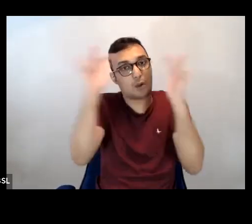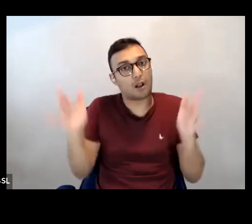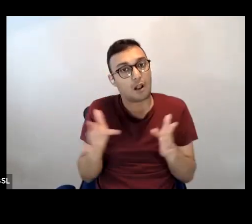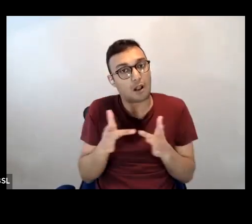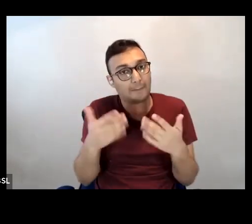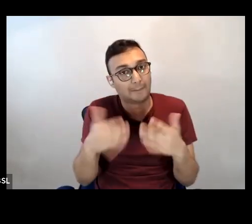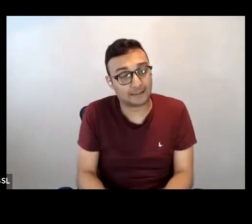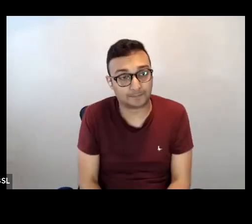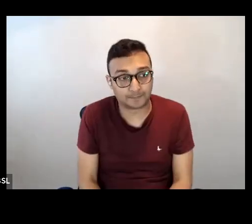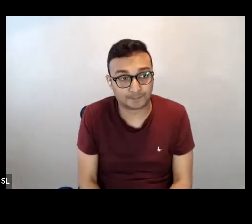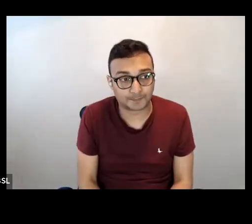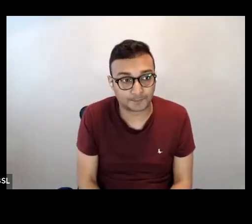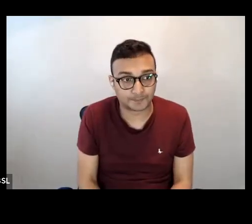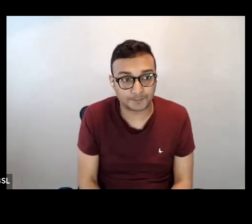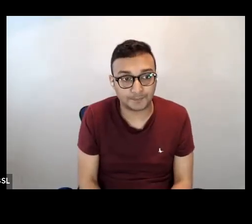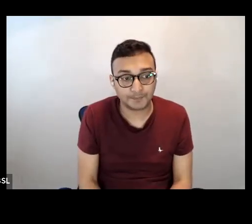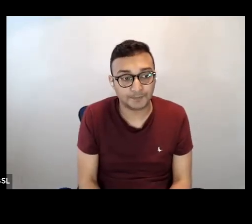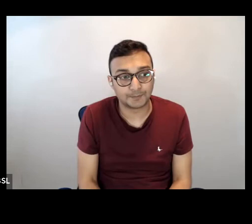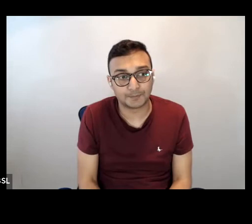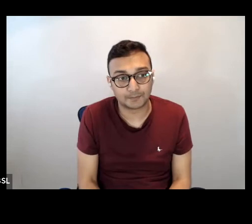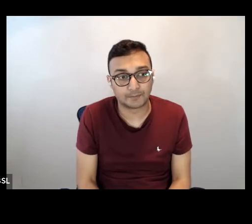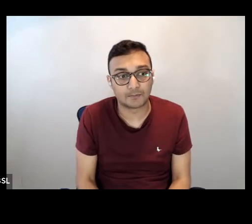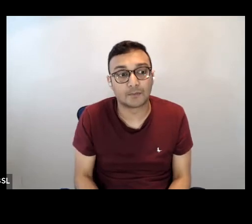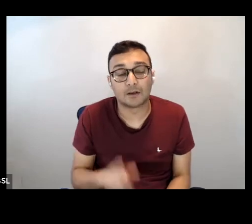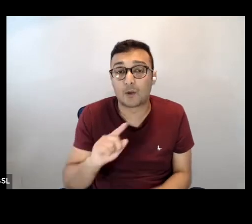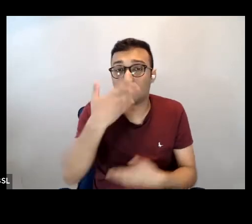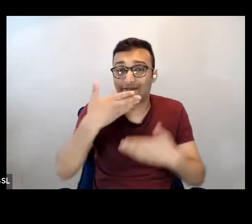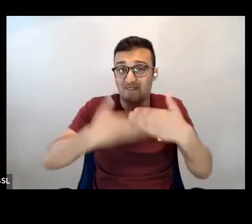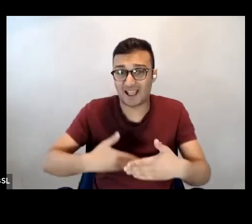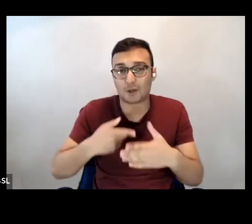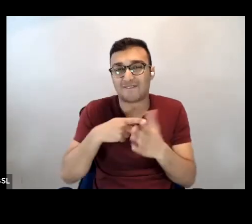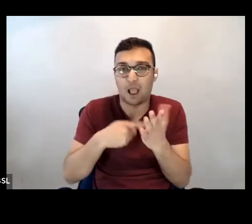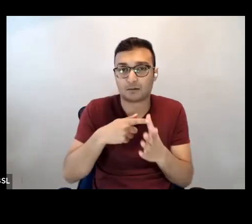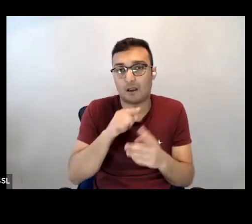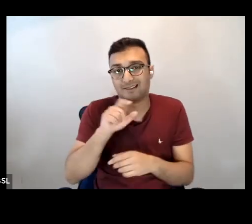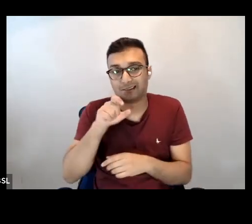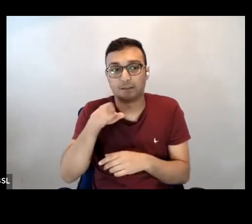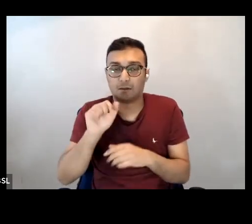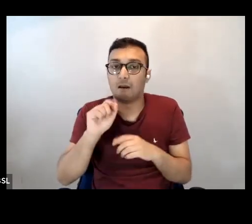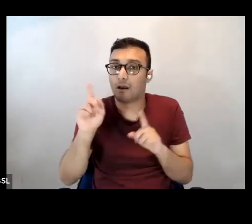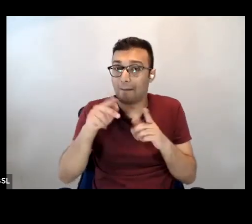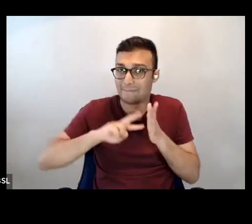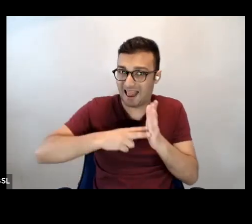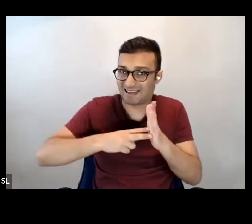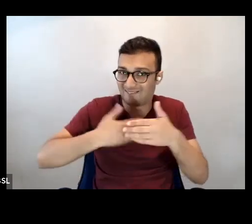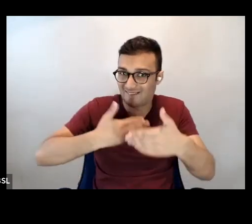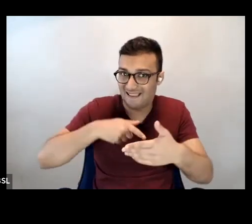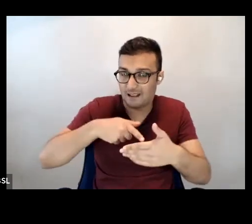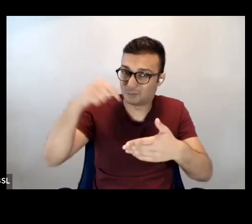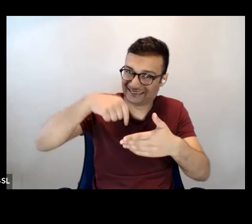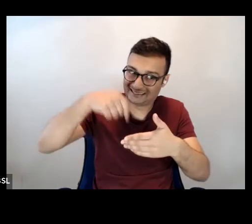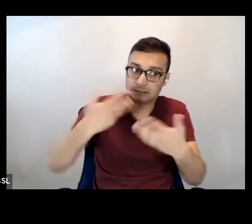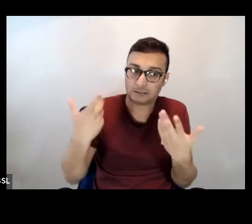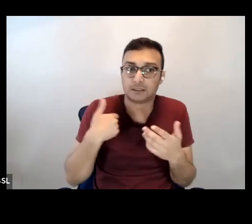So during the ATAC, the first phase is the planning phase. In this phase, what we do is to conduct a